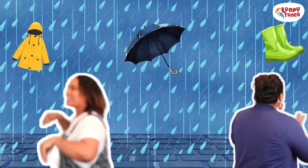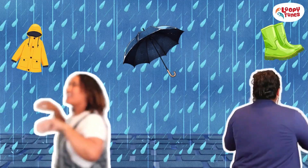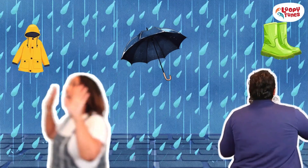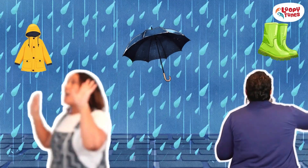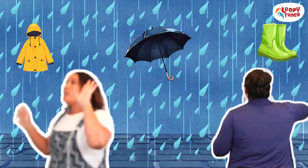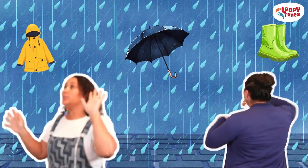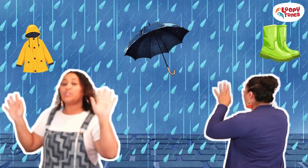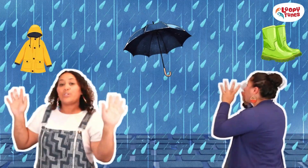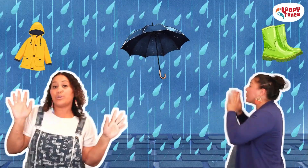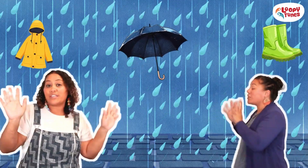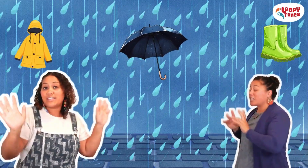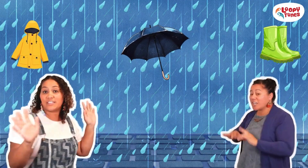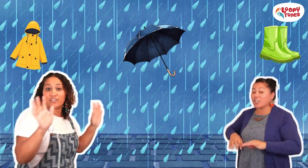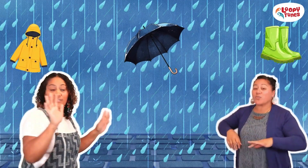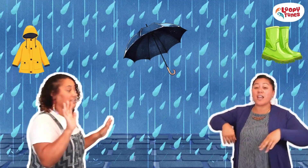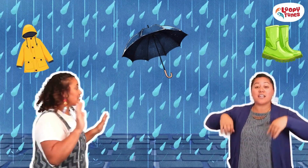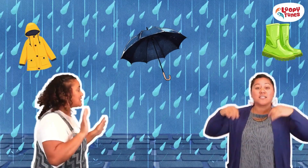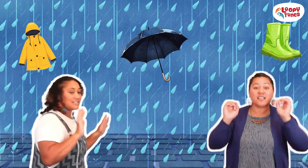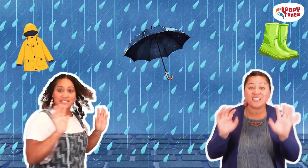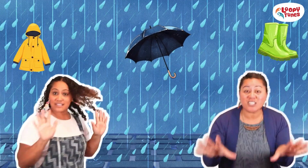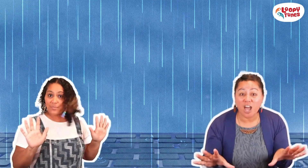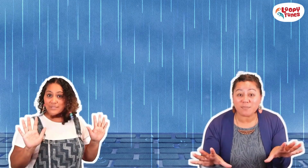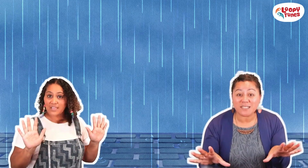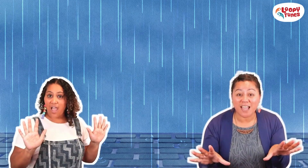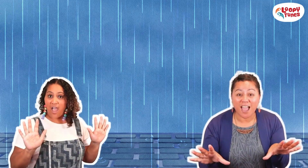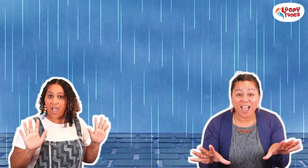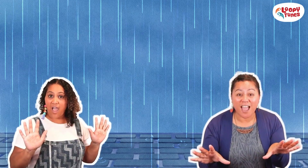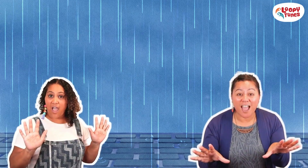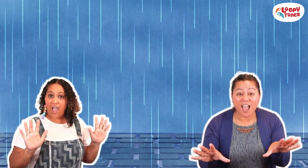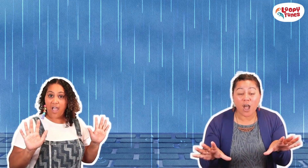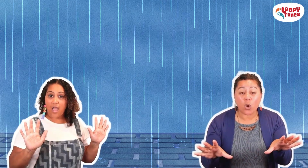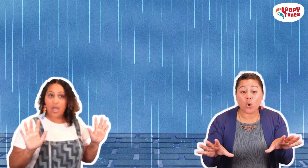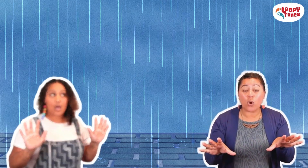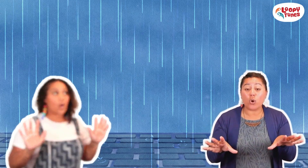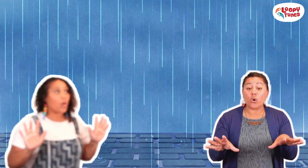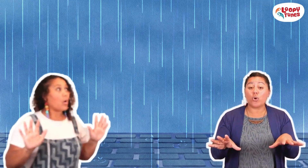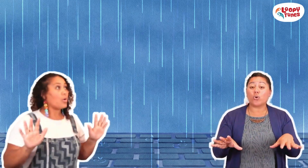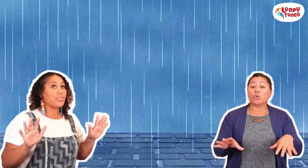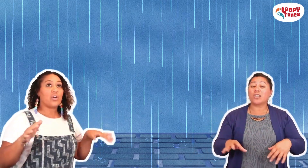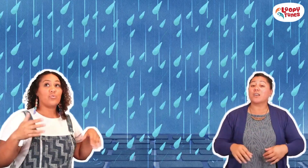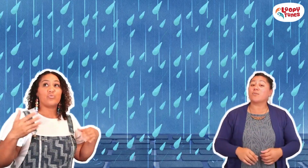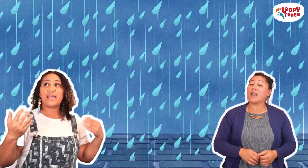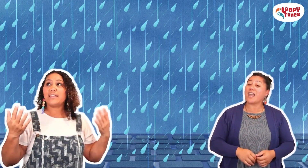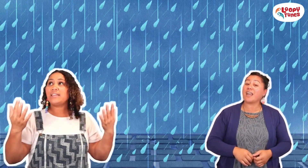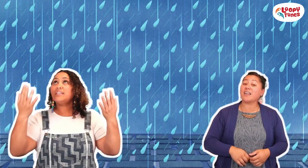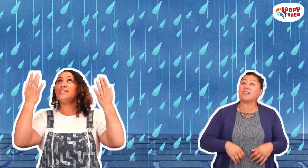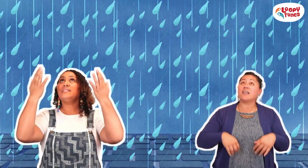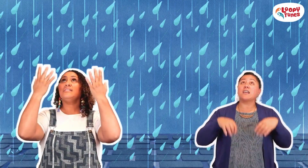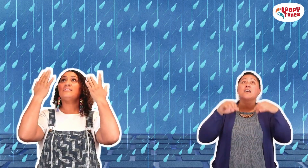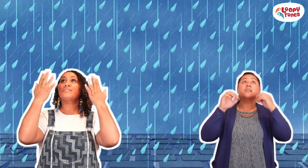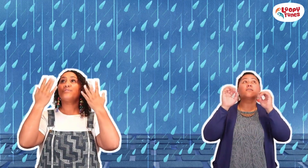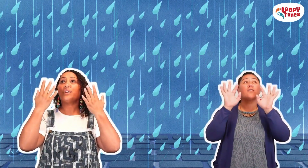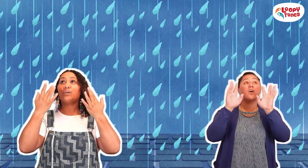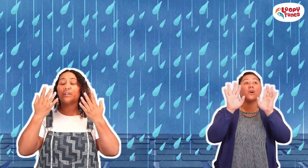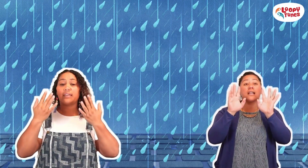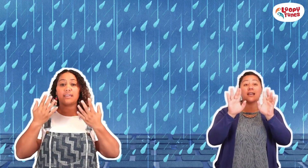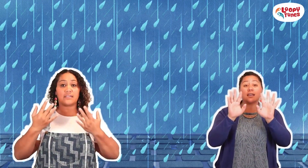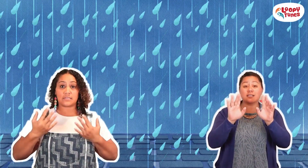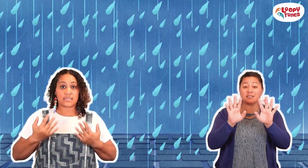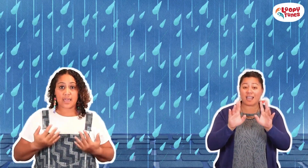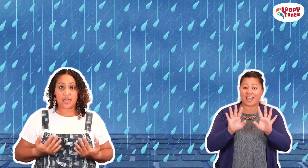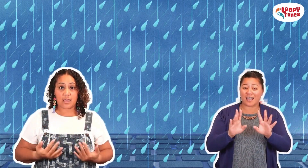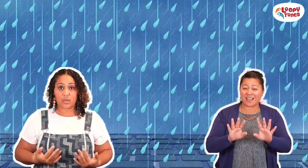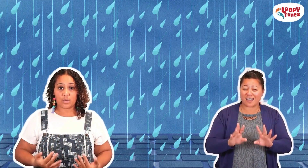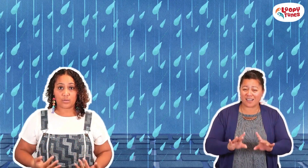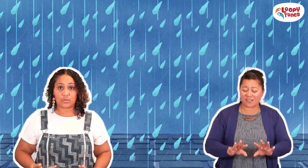rain. I'll hooty hooty in the rain until it stops. Oh, the rain is